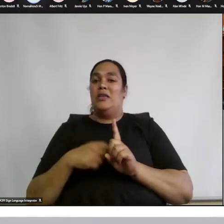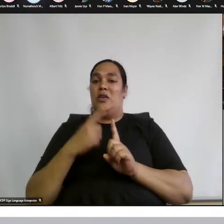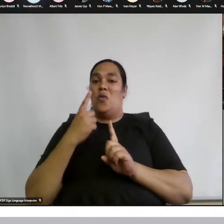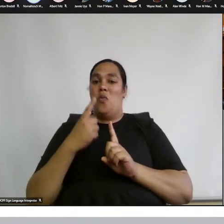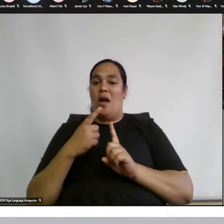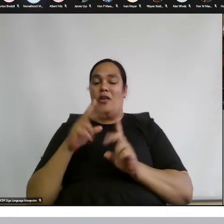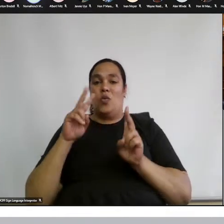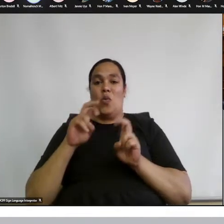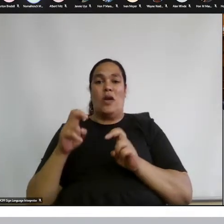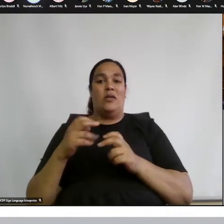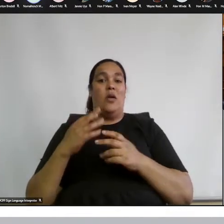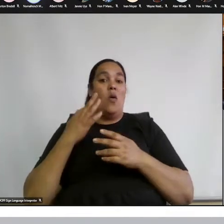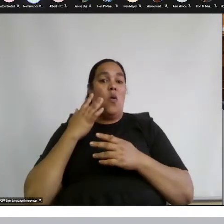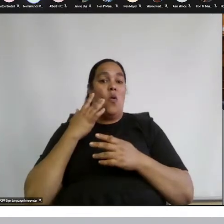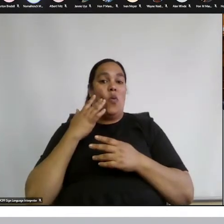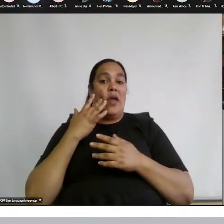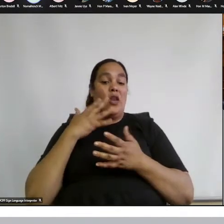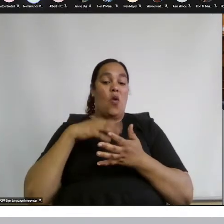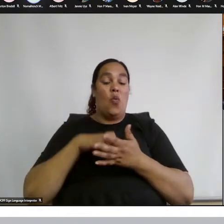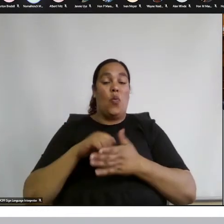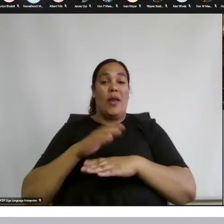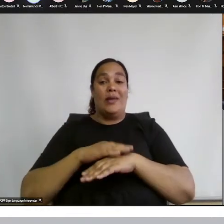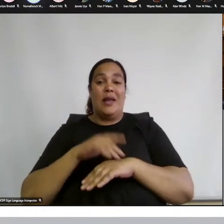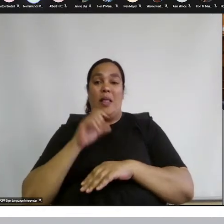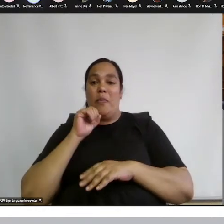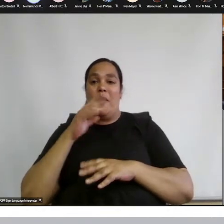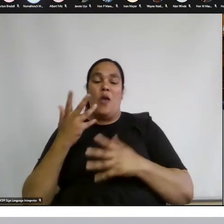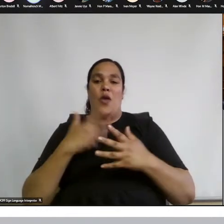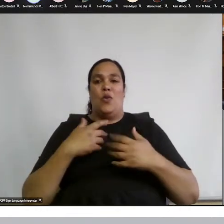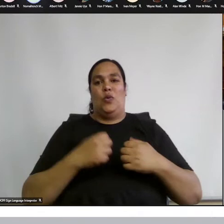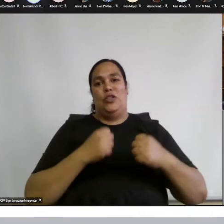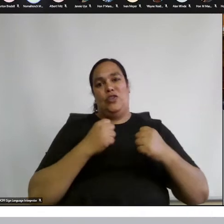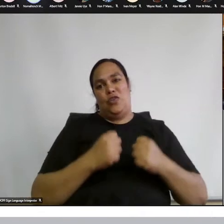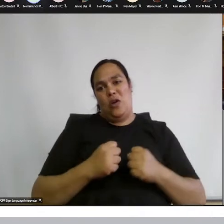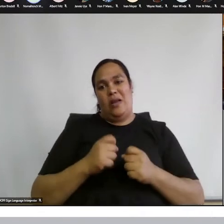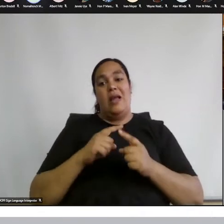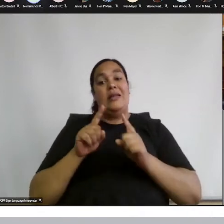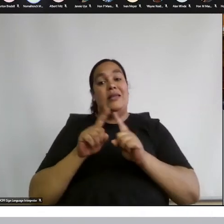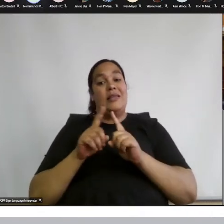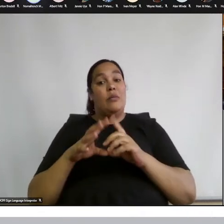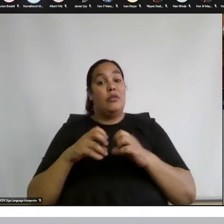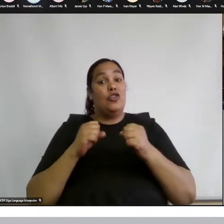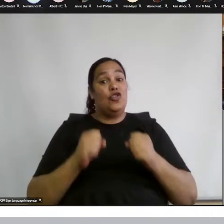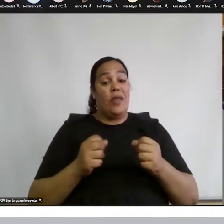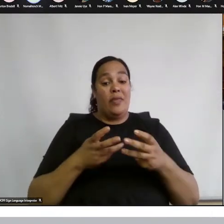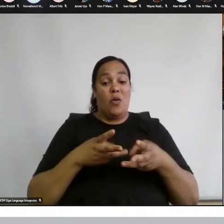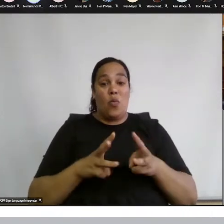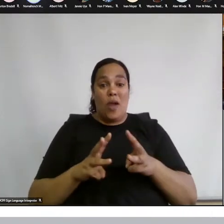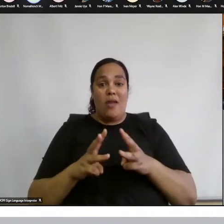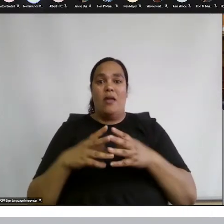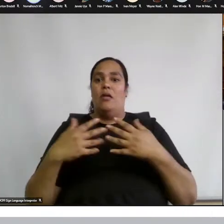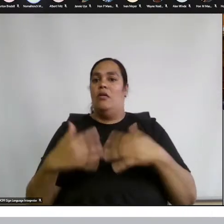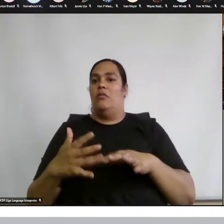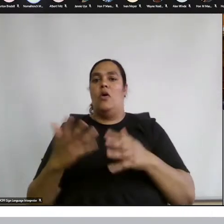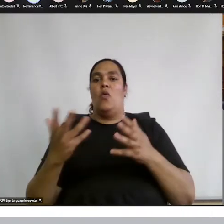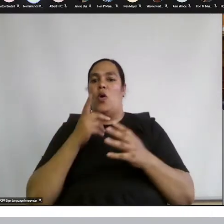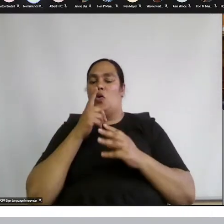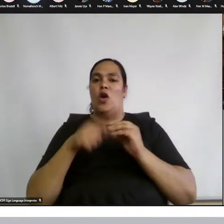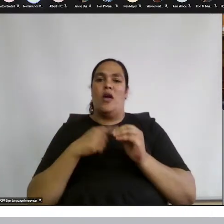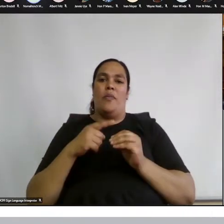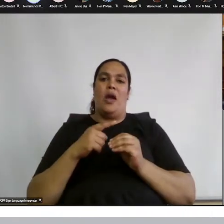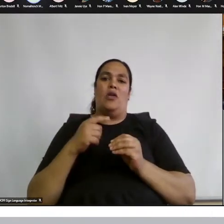about when we are at the weakest moment, that's when we are stronger. Strengthening to such extent that where we are talking about